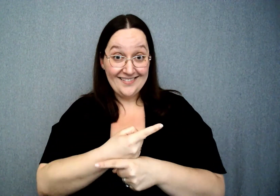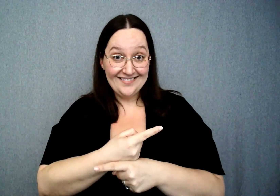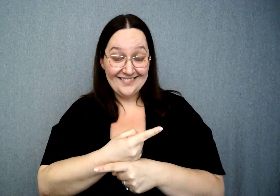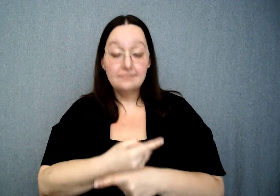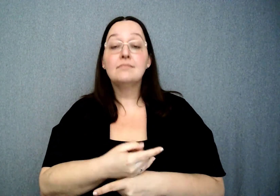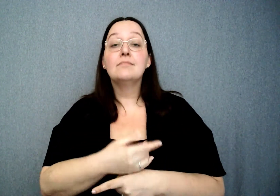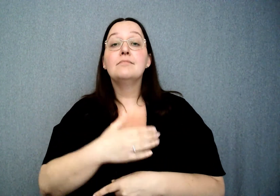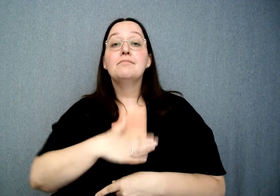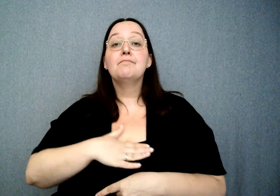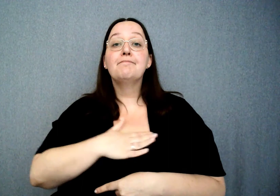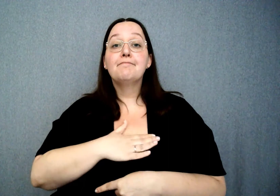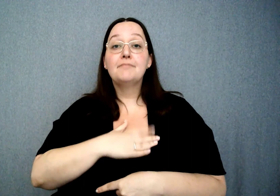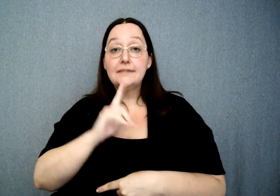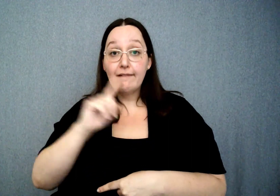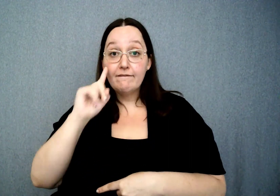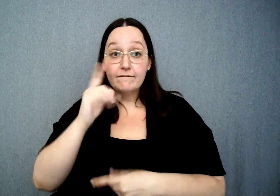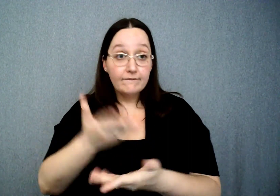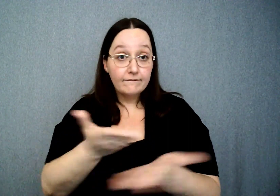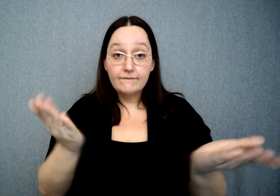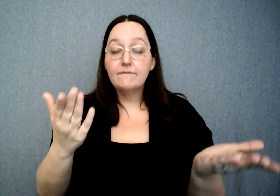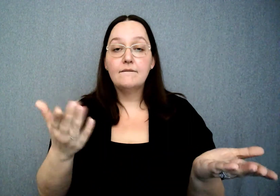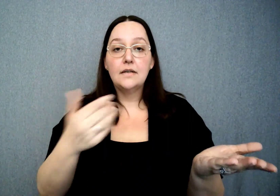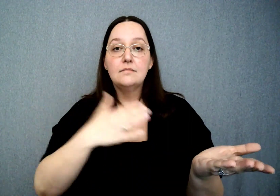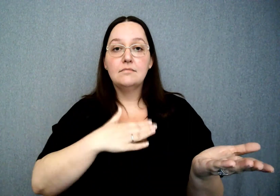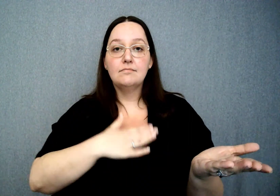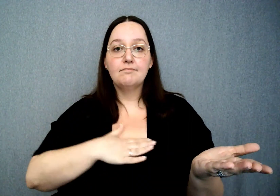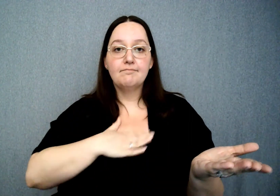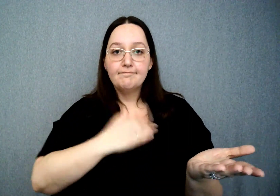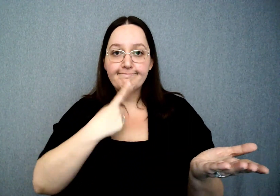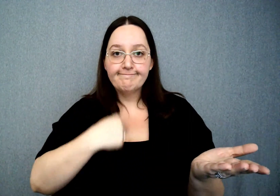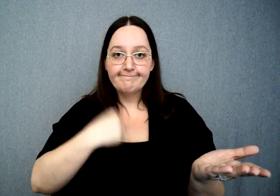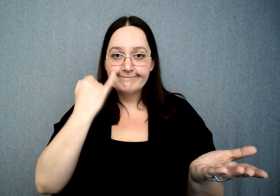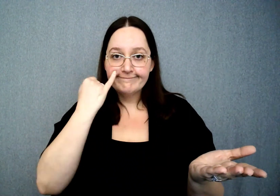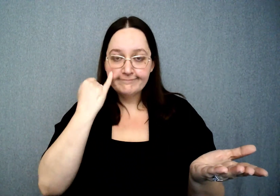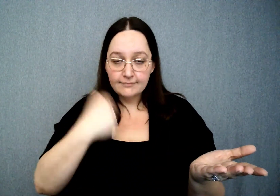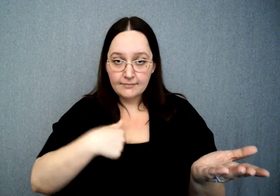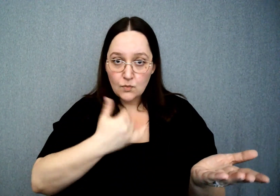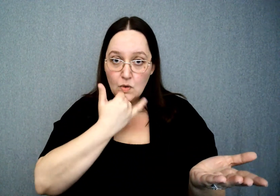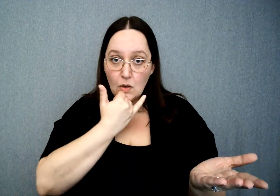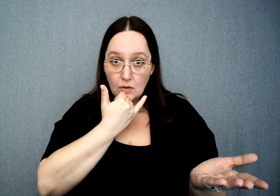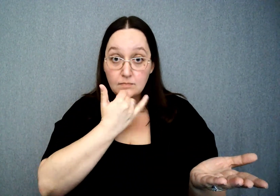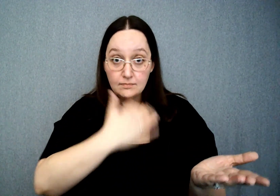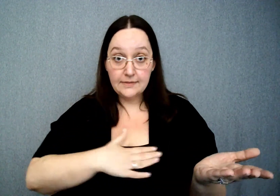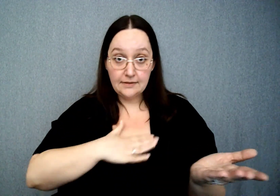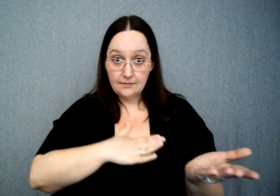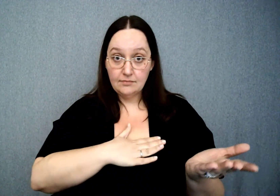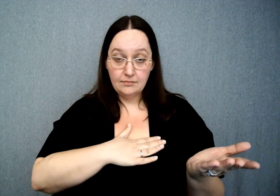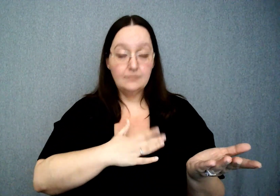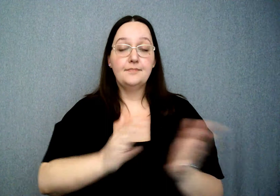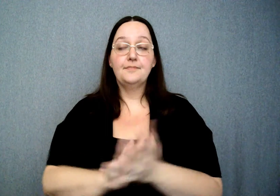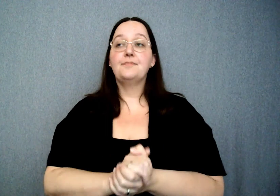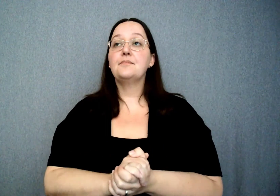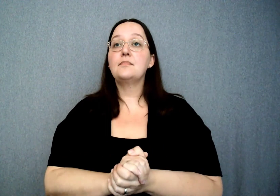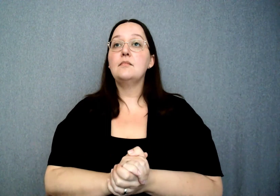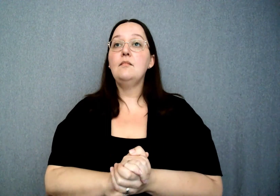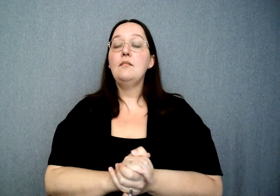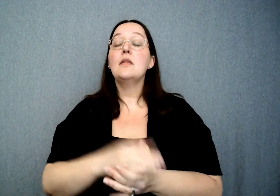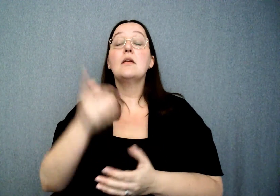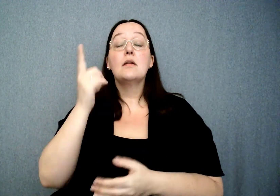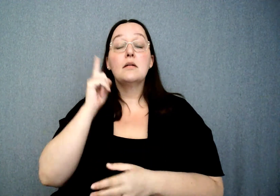I would take that one. I hope I'm right, and all of you deaf out there who are watching this, please correct me if I'm wrong. I do not want to be teaching the